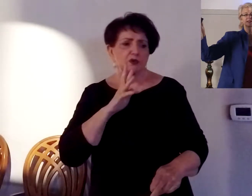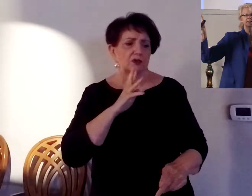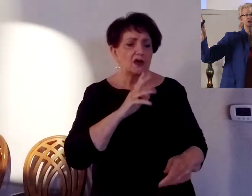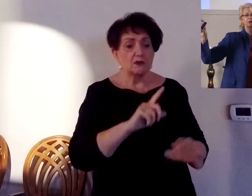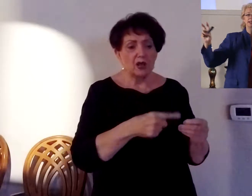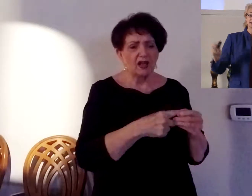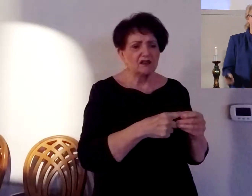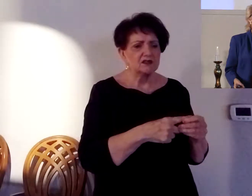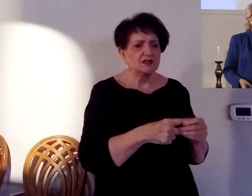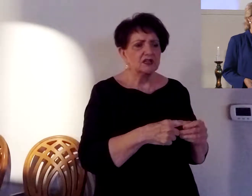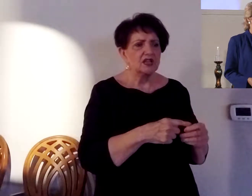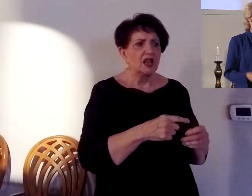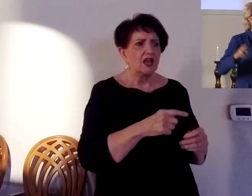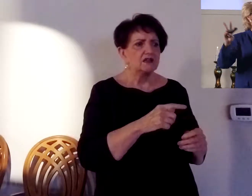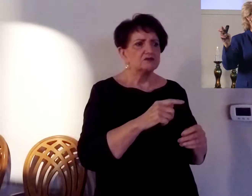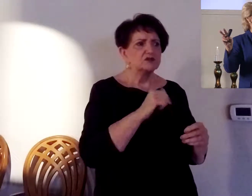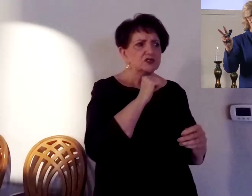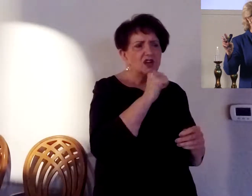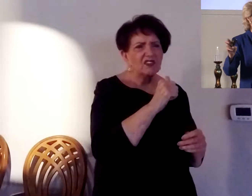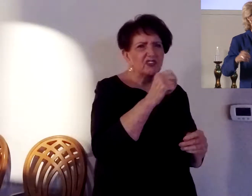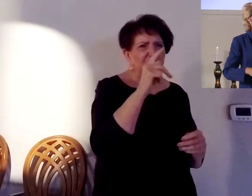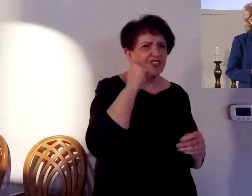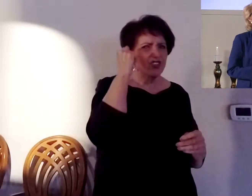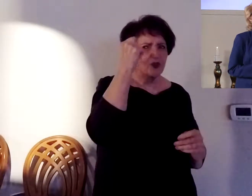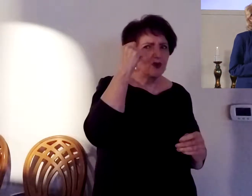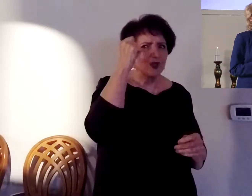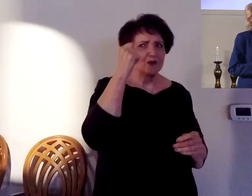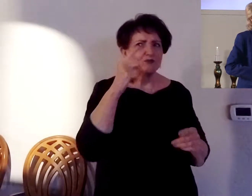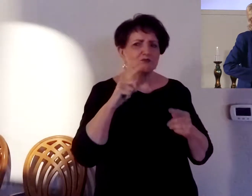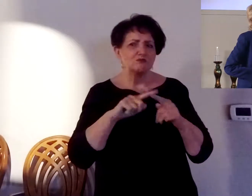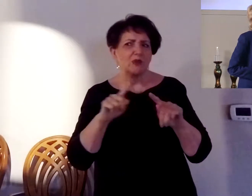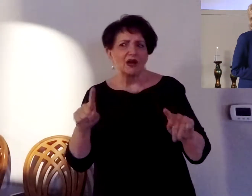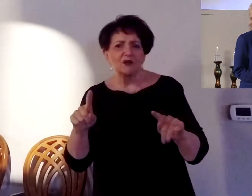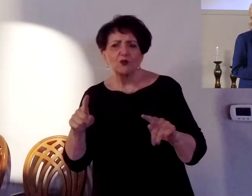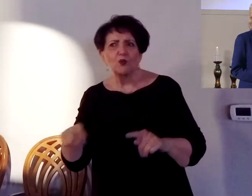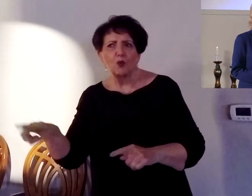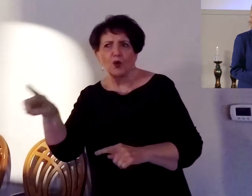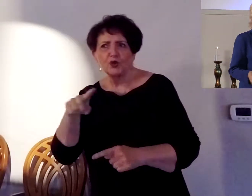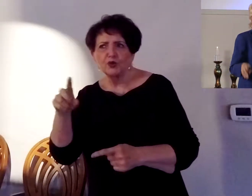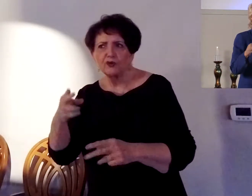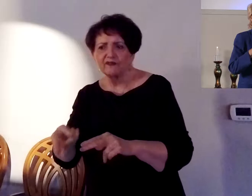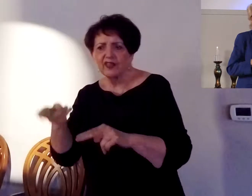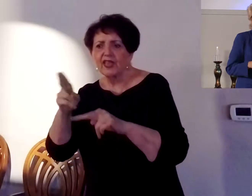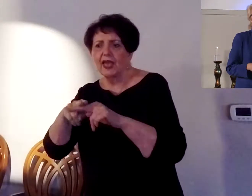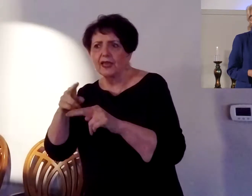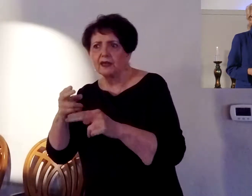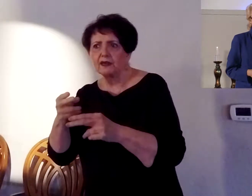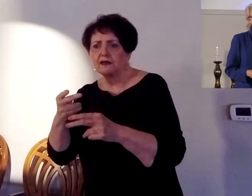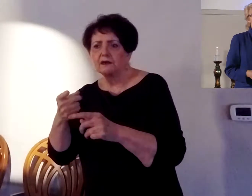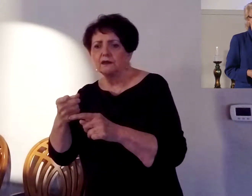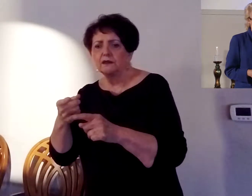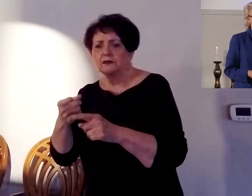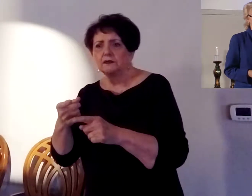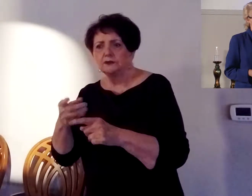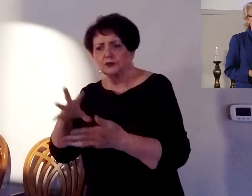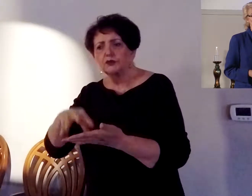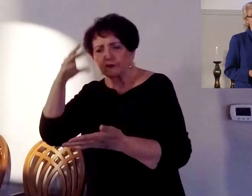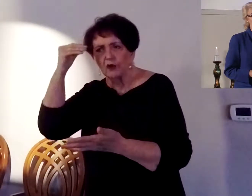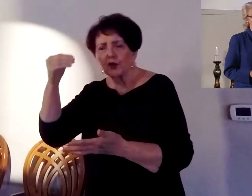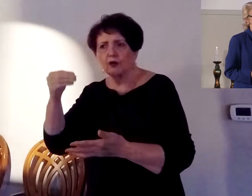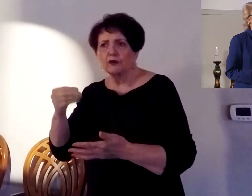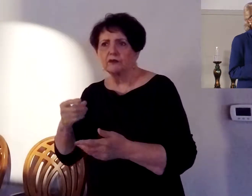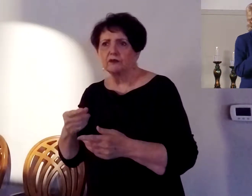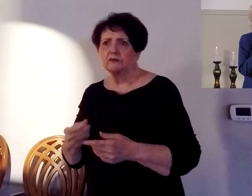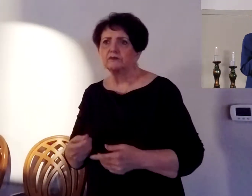know, what it's theoretically about or theologically about, but what you have gained by being a part of it.